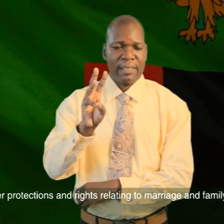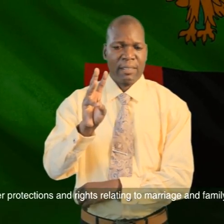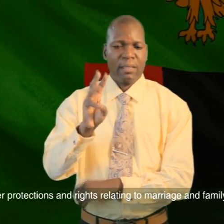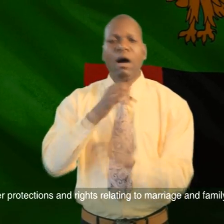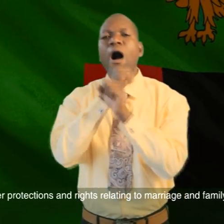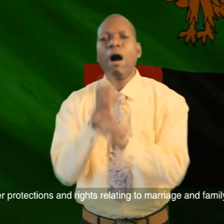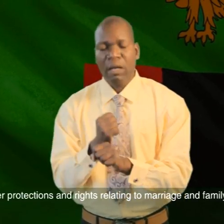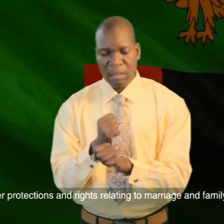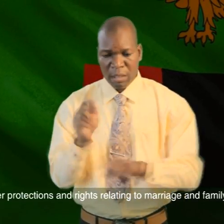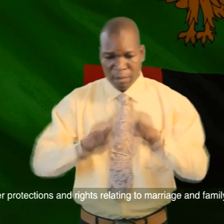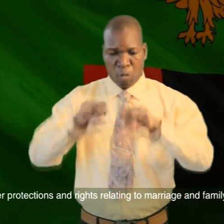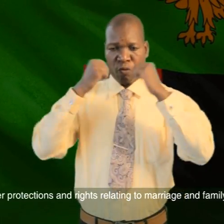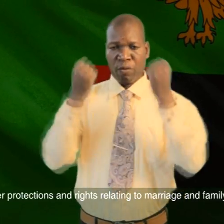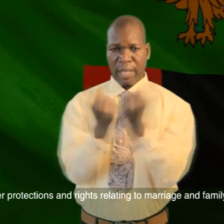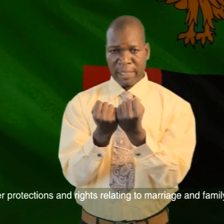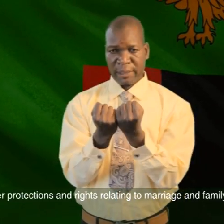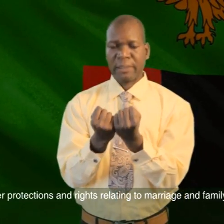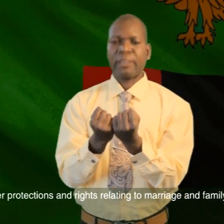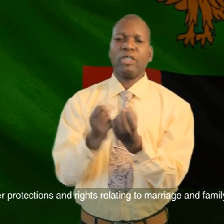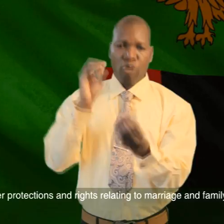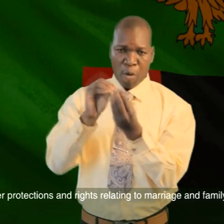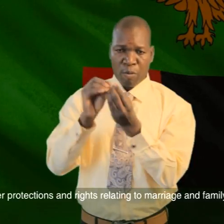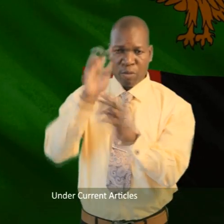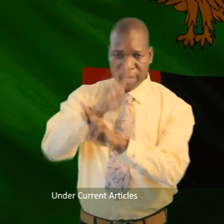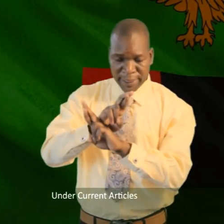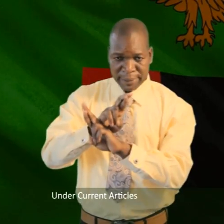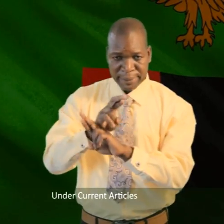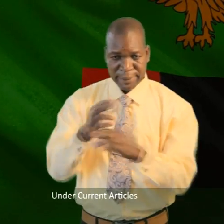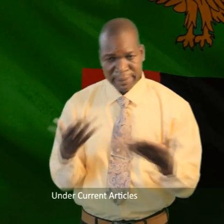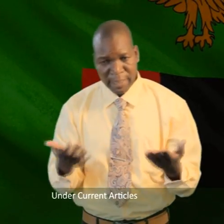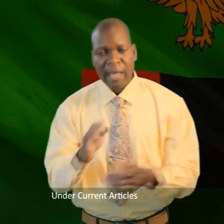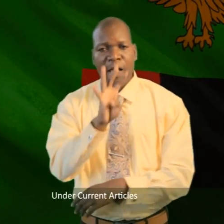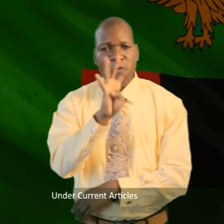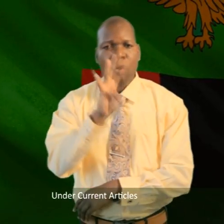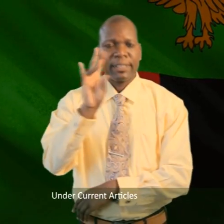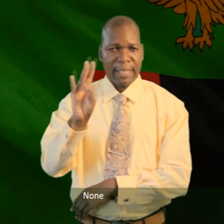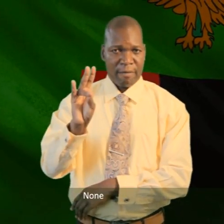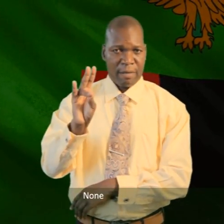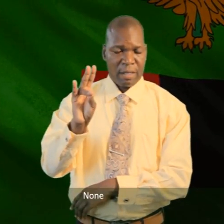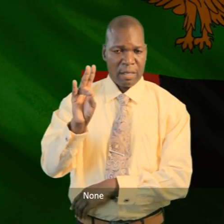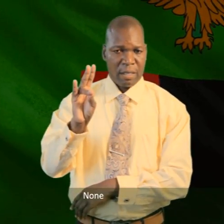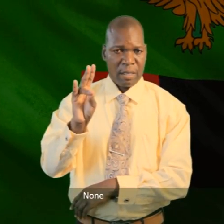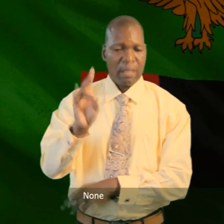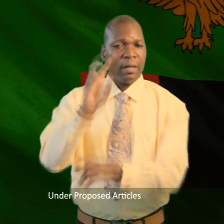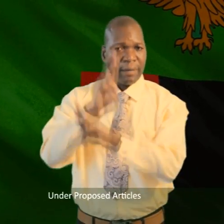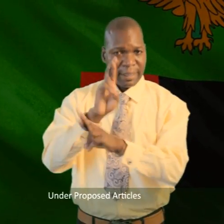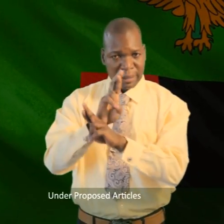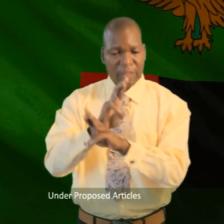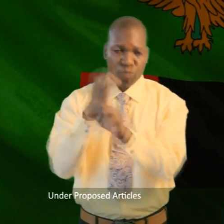and rights relating to marriage and family. Under current articles, none. Under proposed